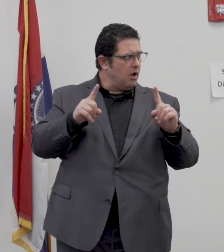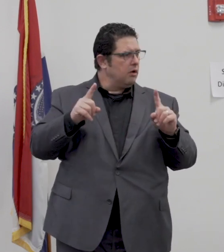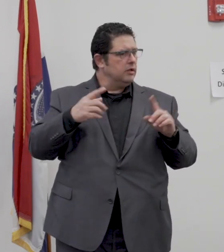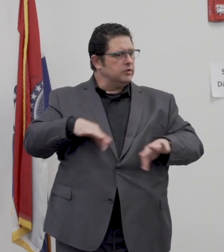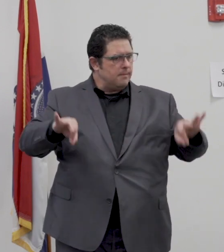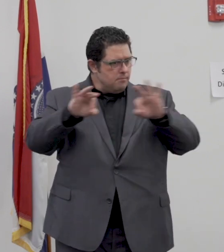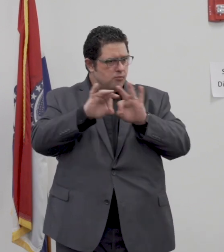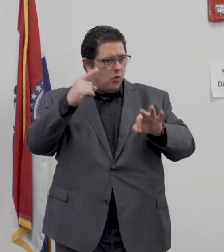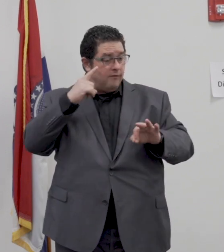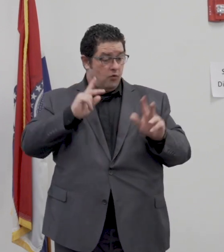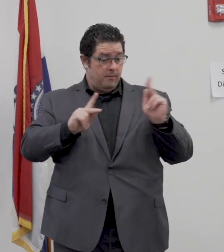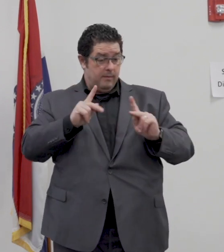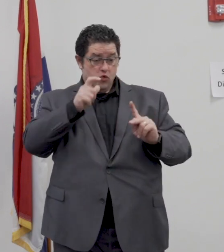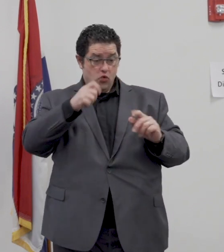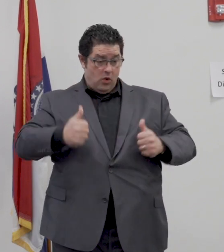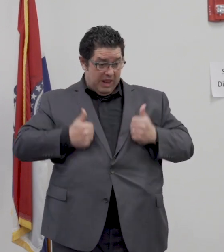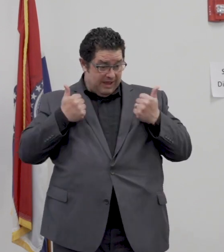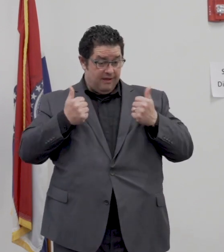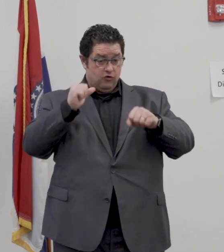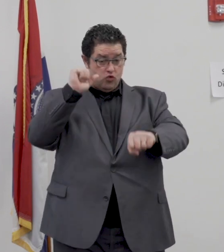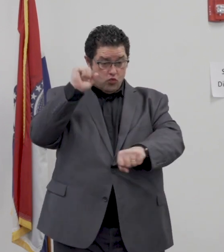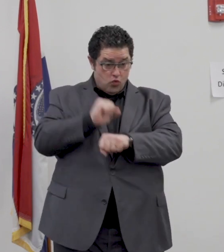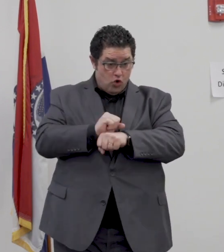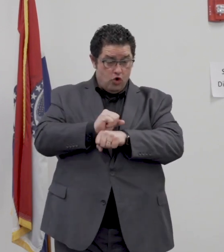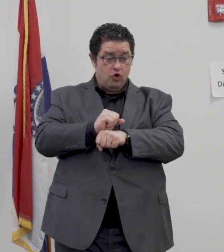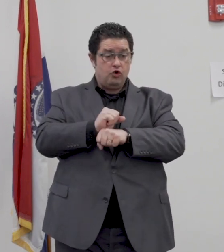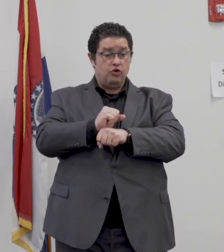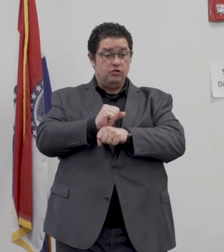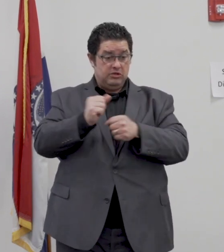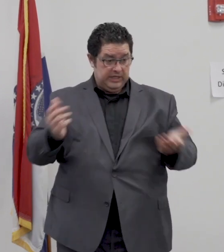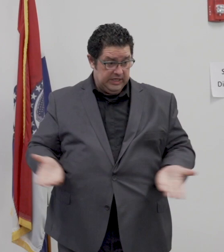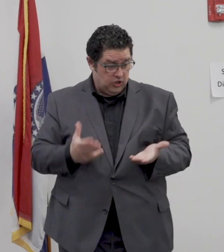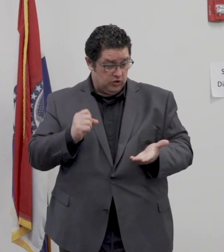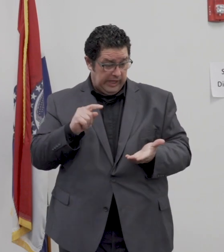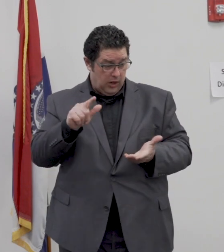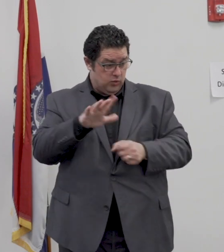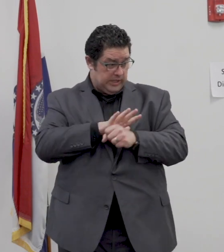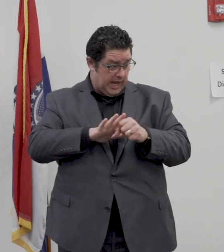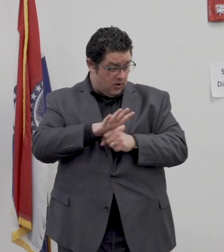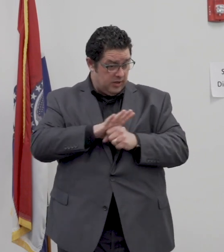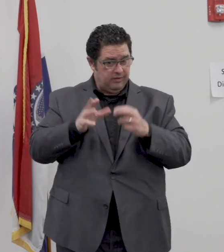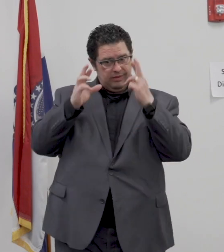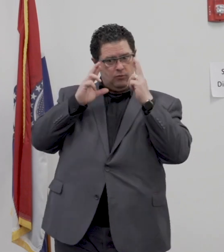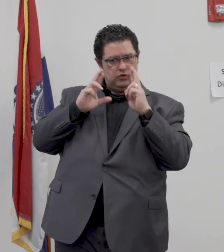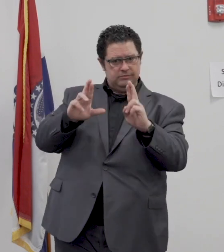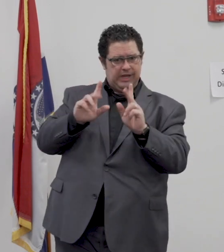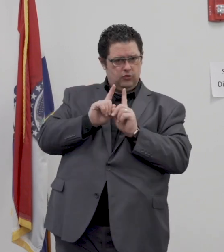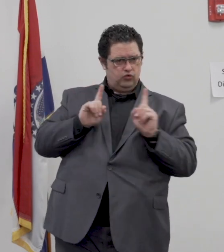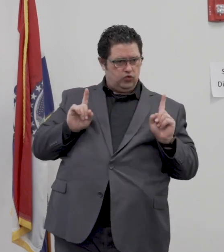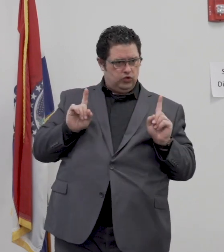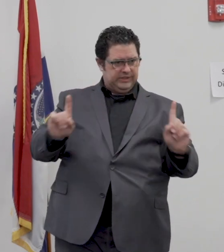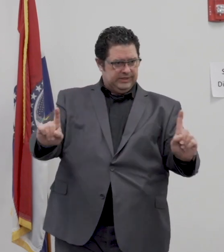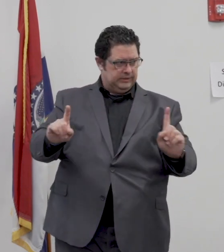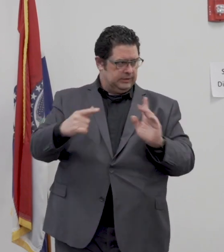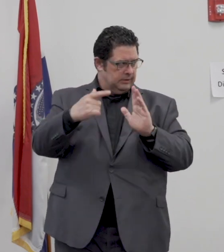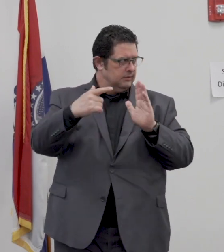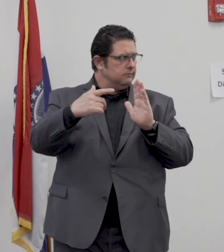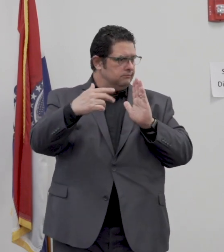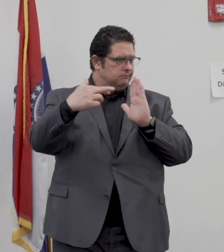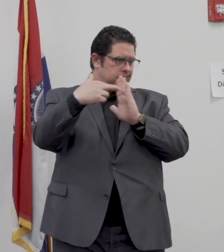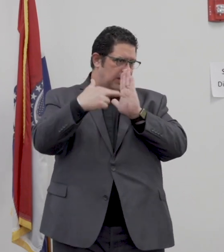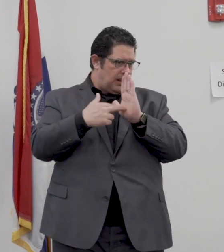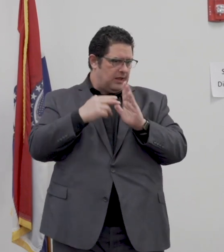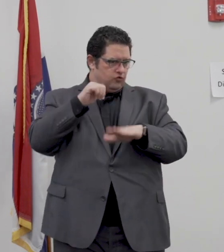who live and work and are in St. Louis County, that they respect the social distancing guidelines that are in